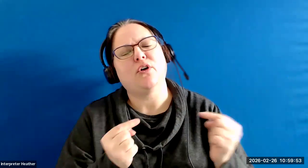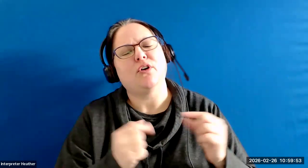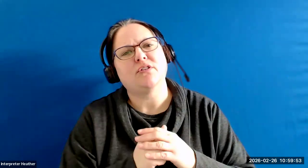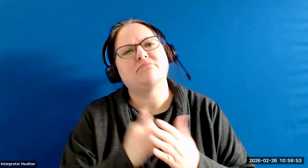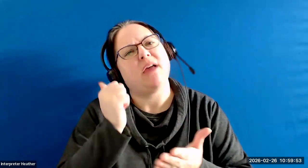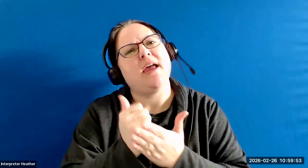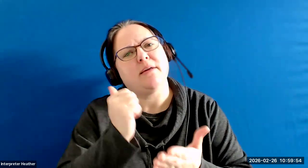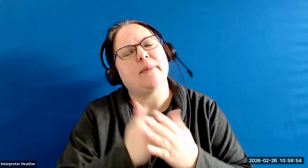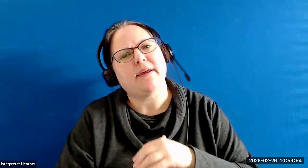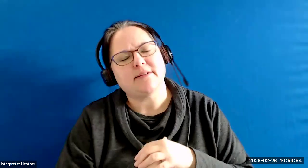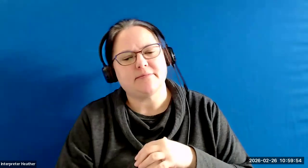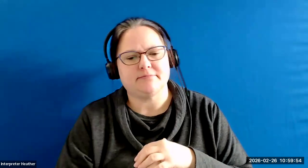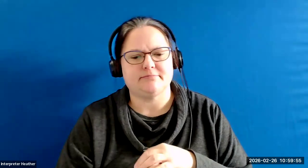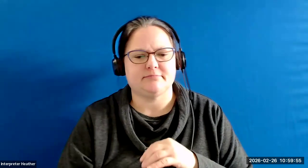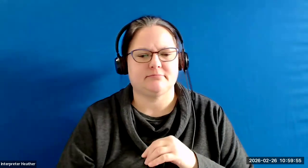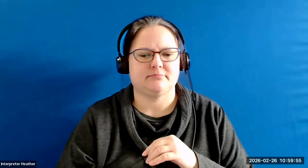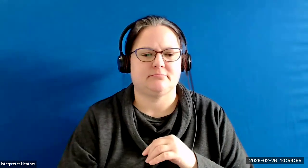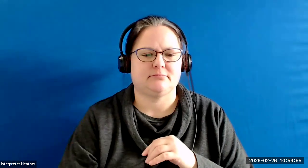Amen.